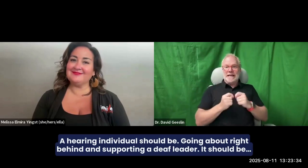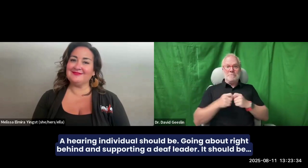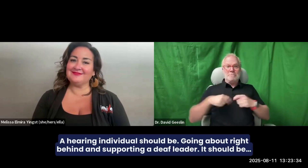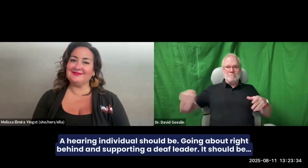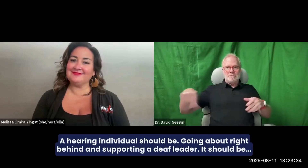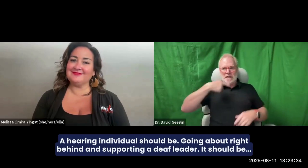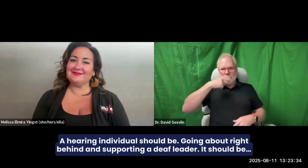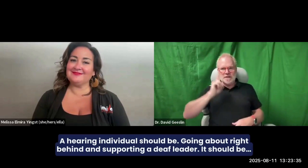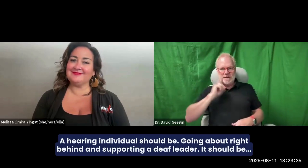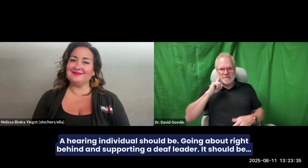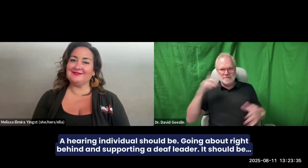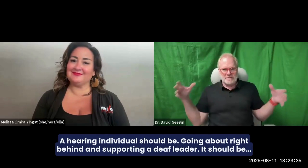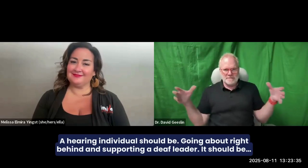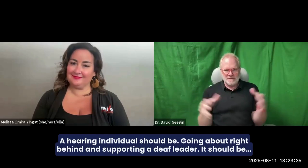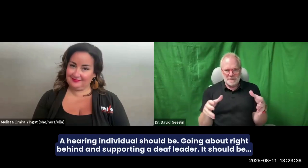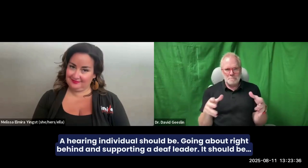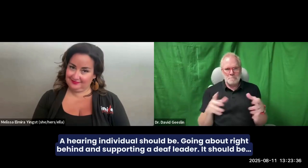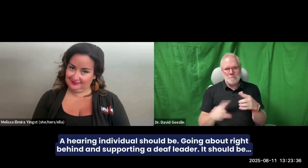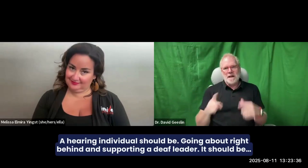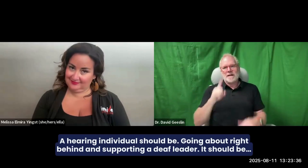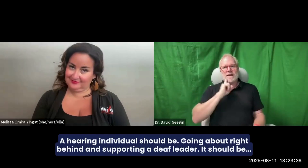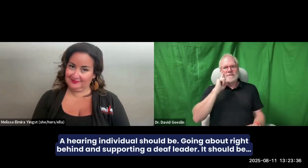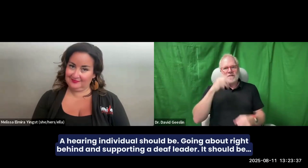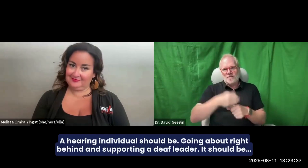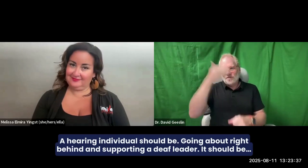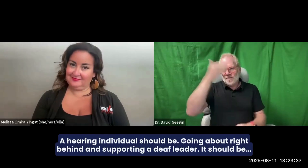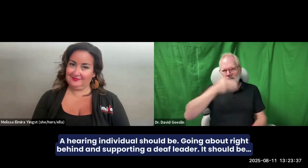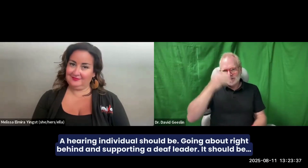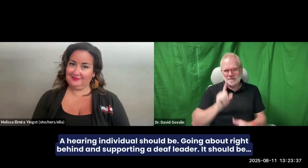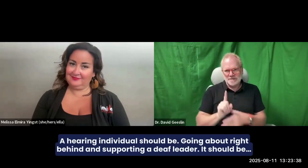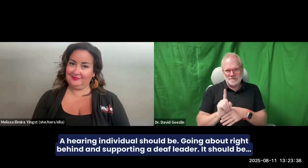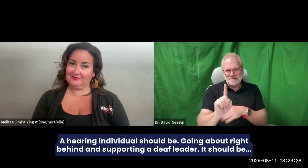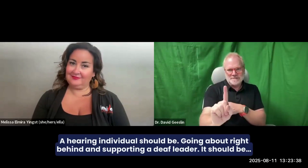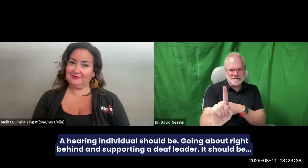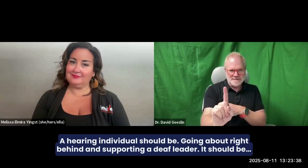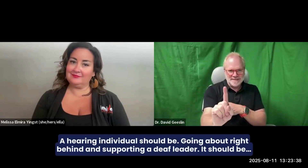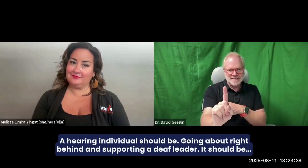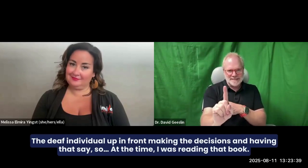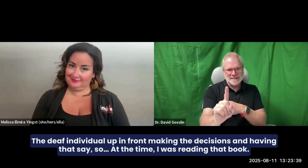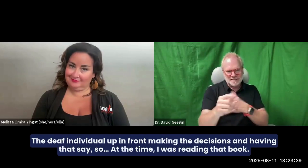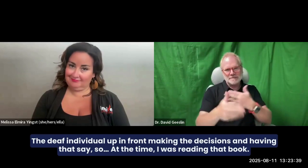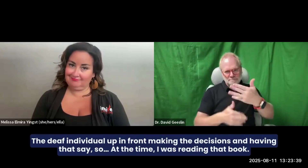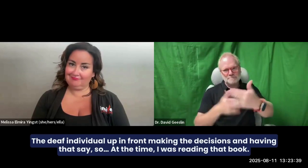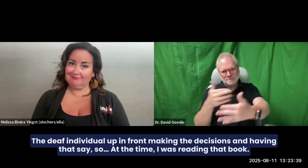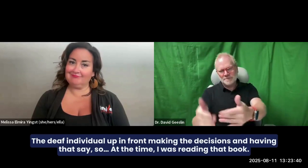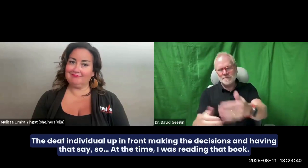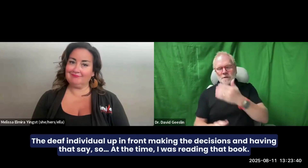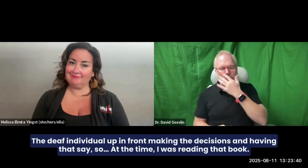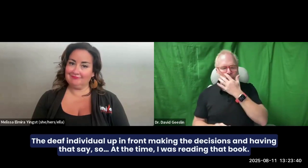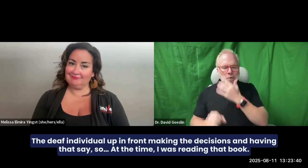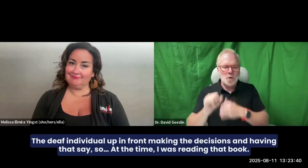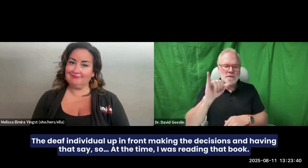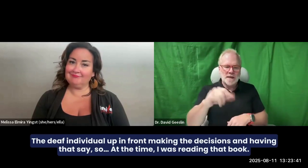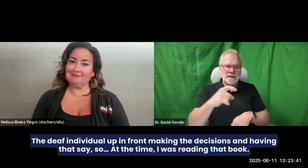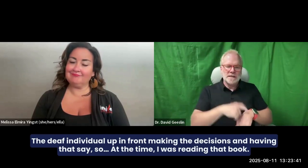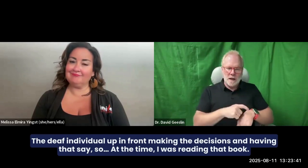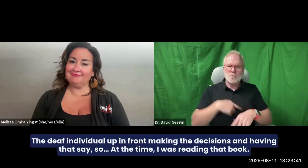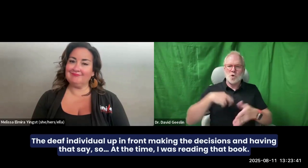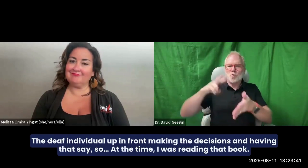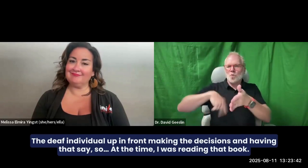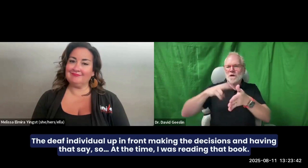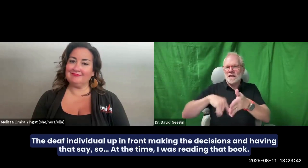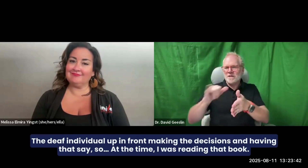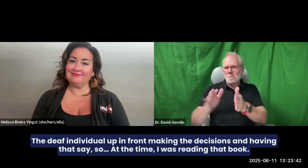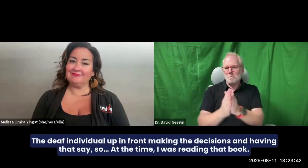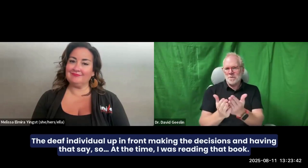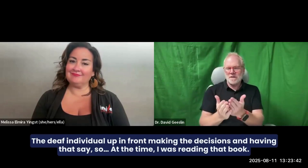be going about right behind and supporting a deaf leader. It should be the deaf individual up in front making the decisions and